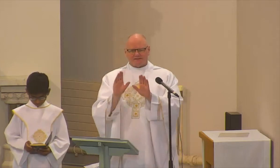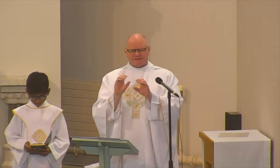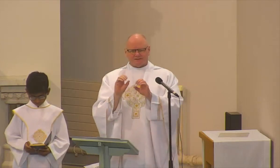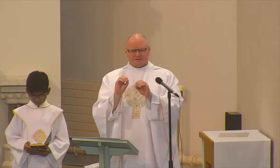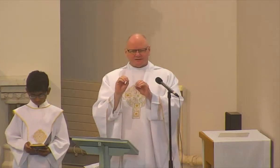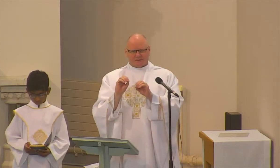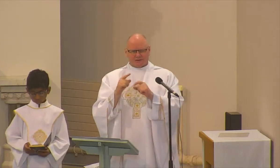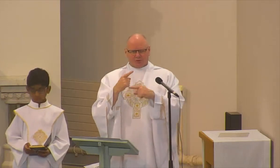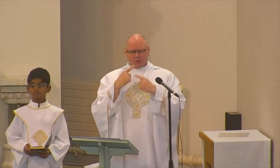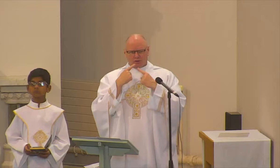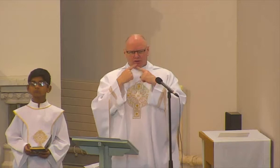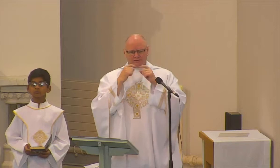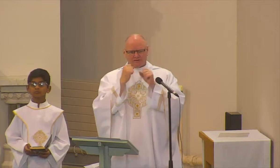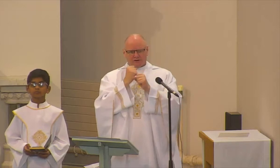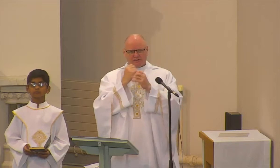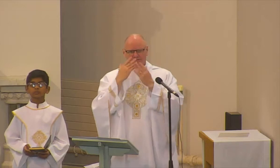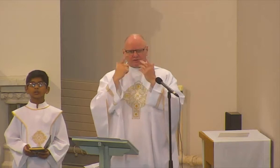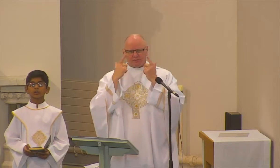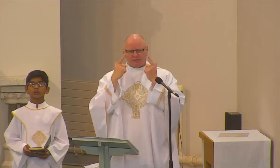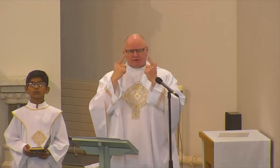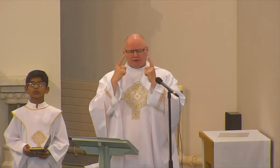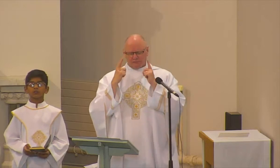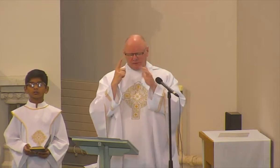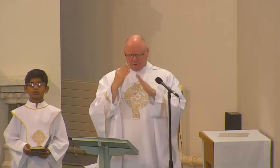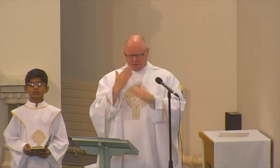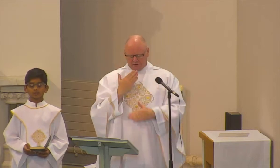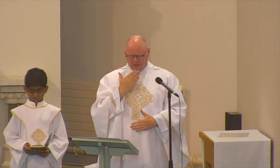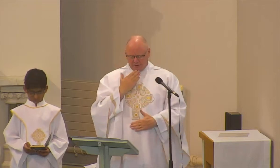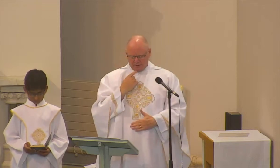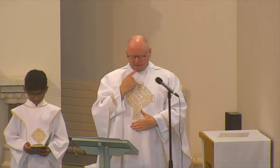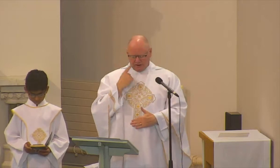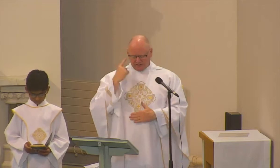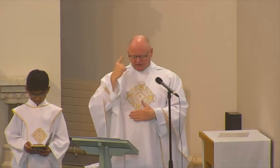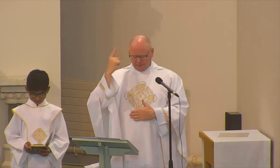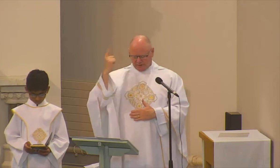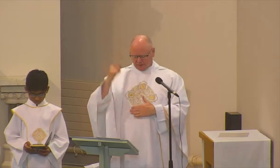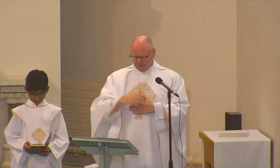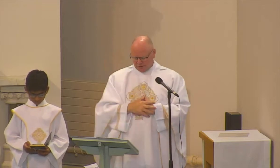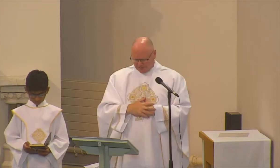is ended. Go and announce the Gospel of the Lord. Thanks be to God.